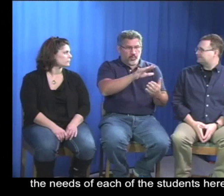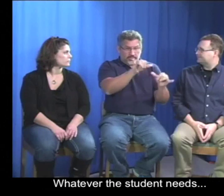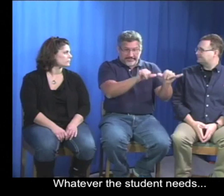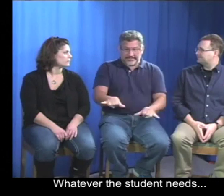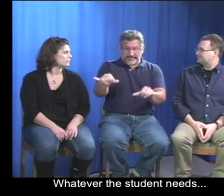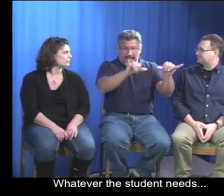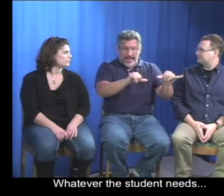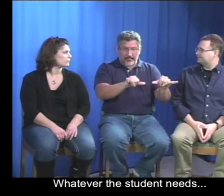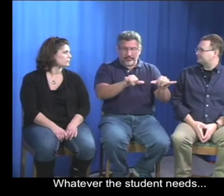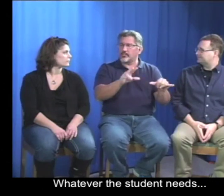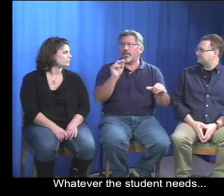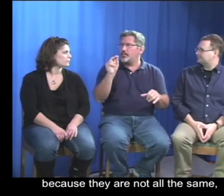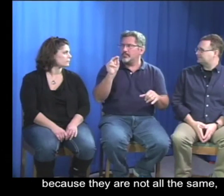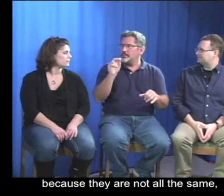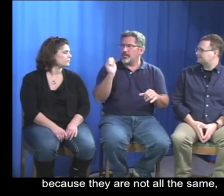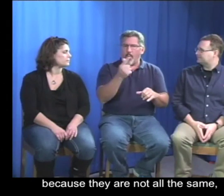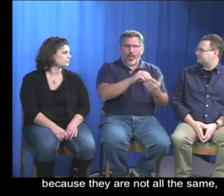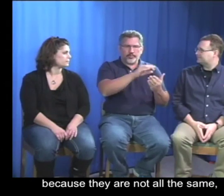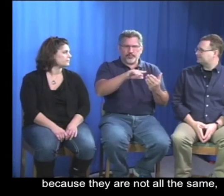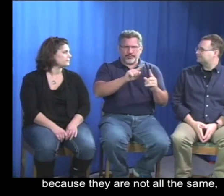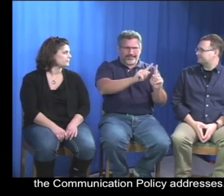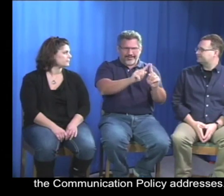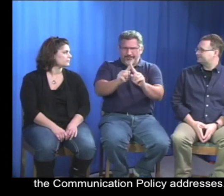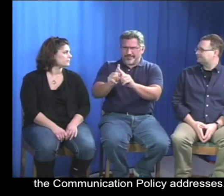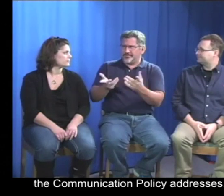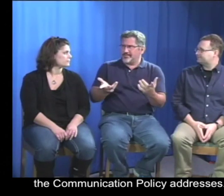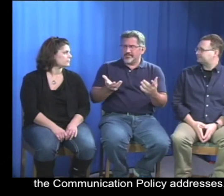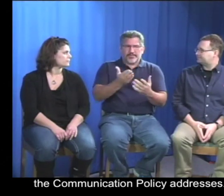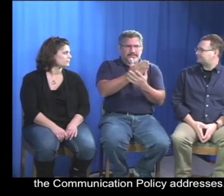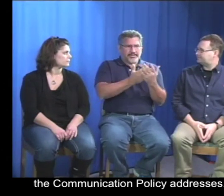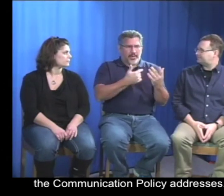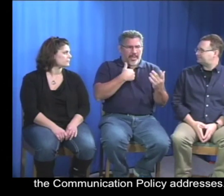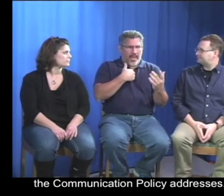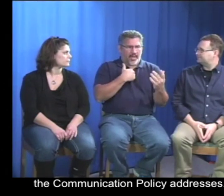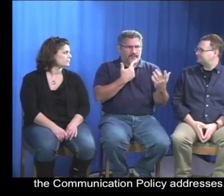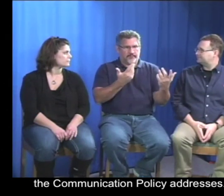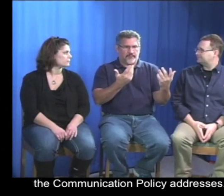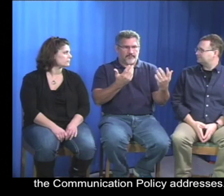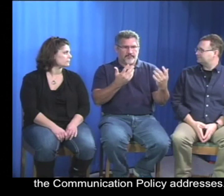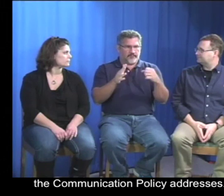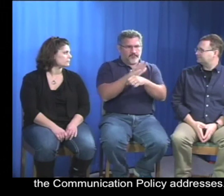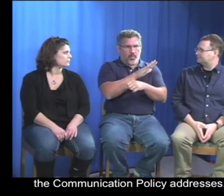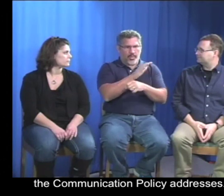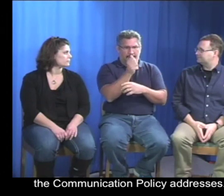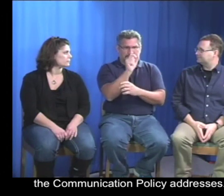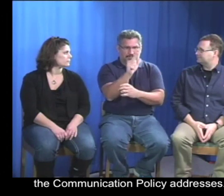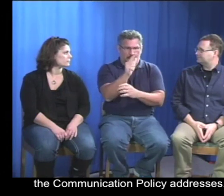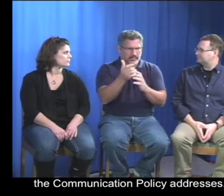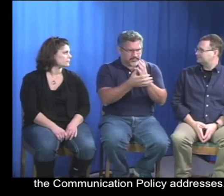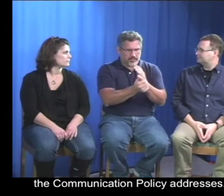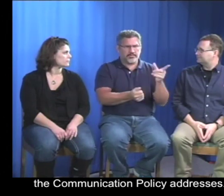Whatever the student needs, because they're not all the same, the communication policy addresses. Whether